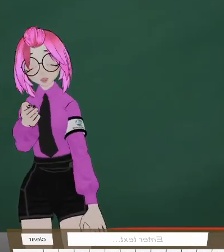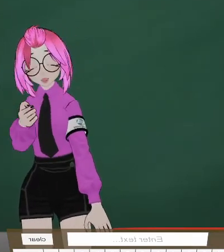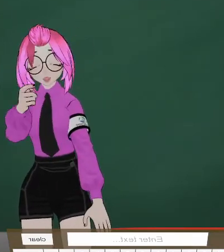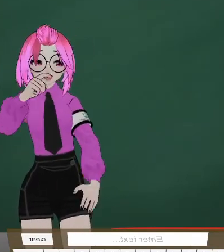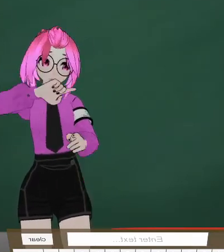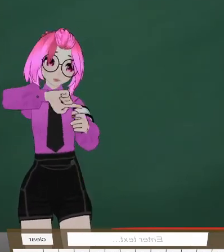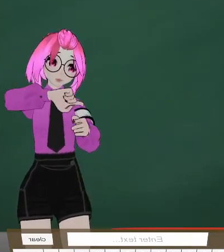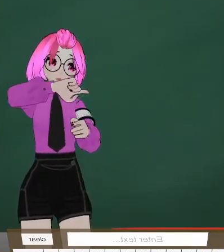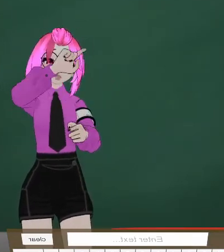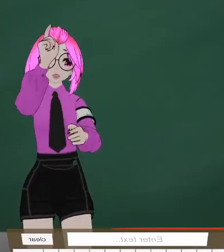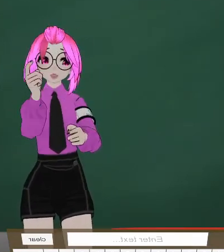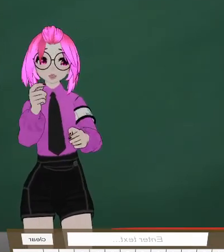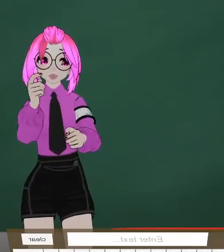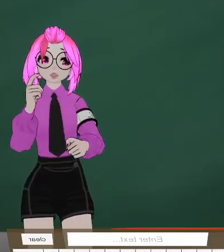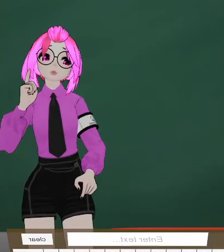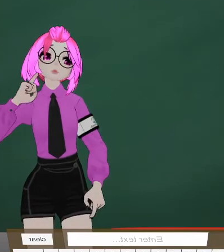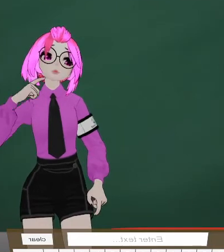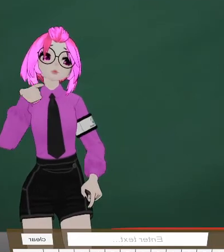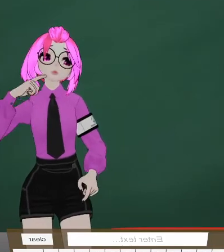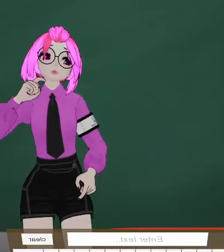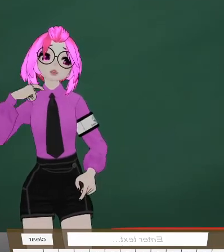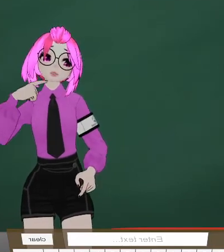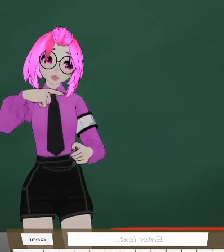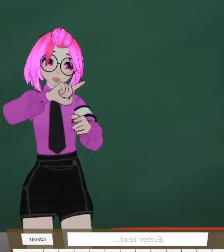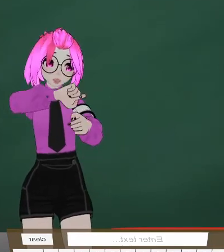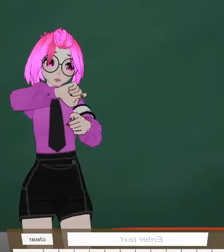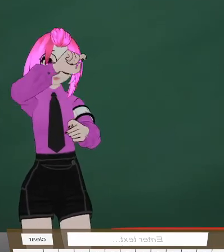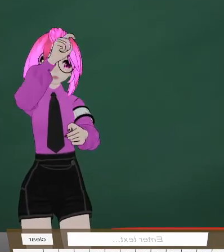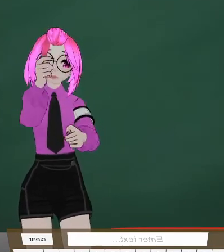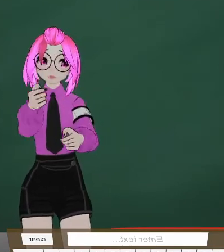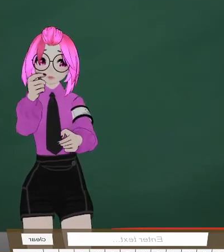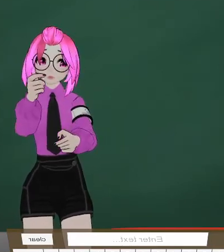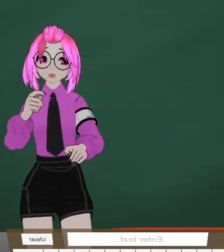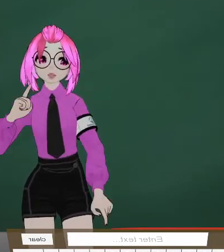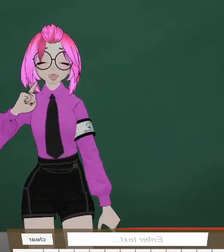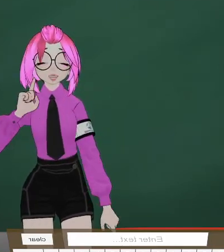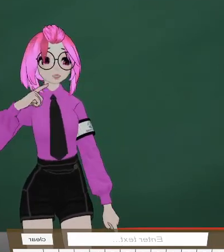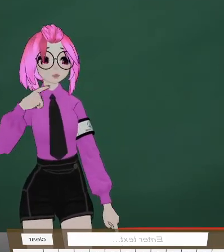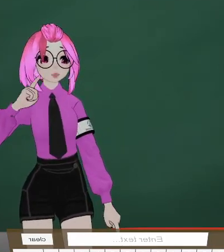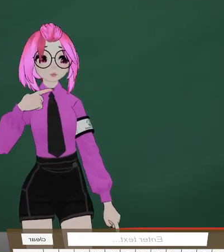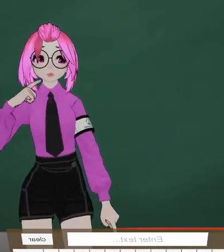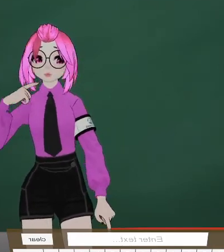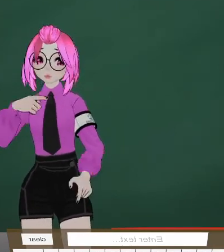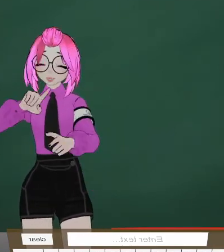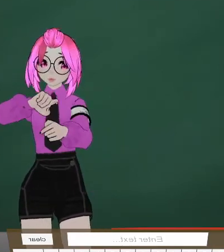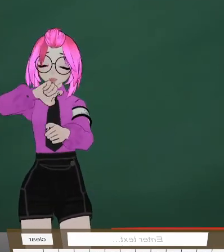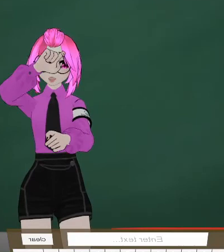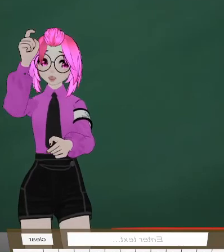-handed or two-handed just candy cane just like that candy